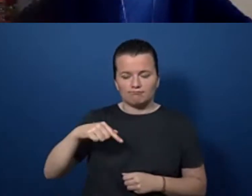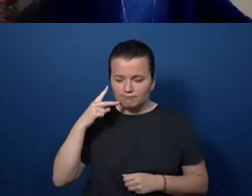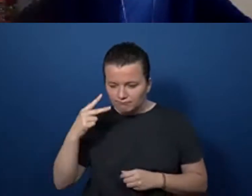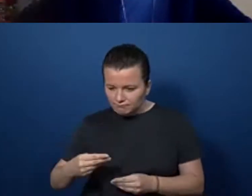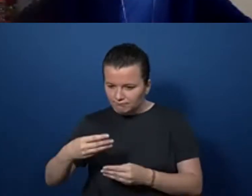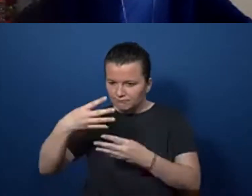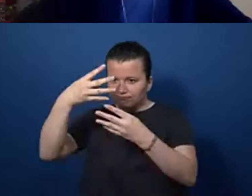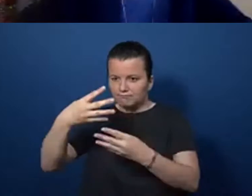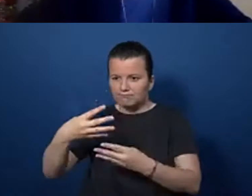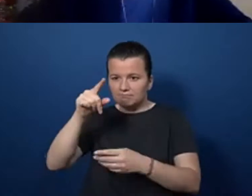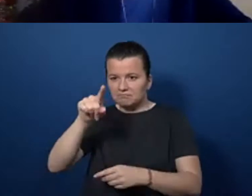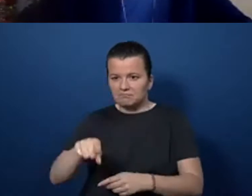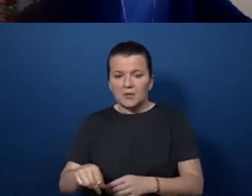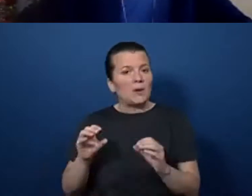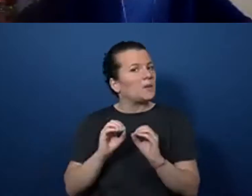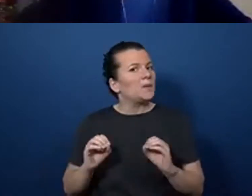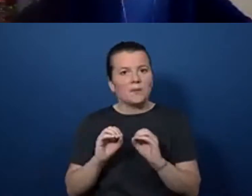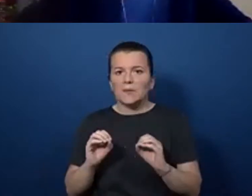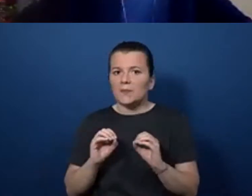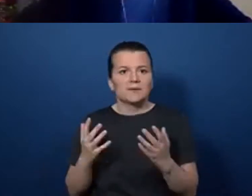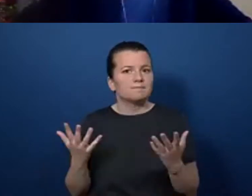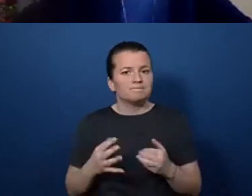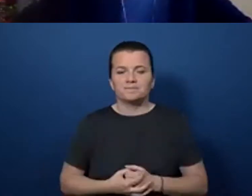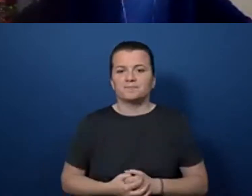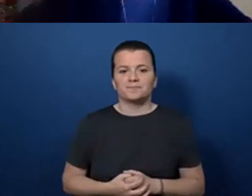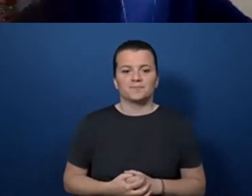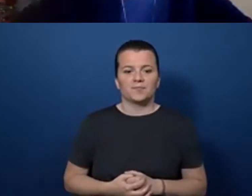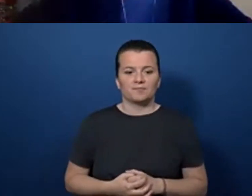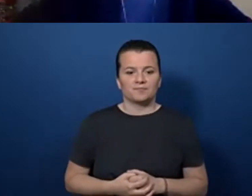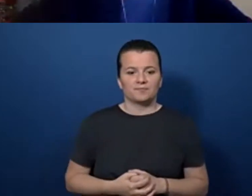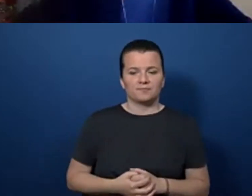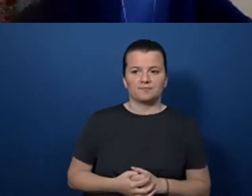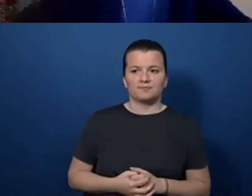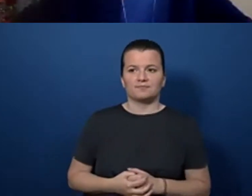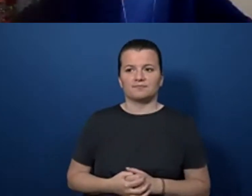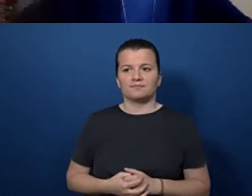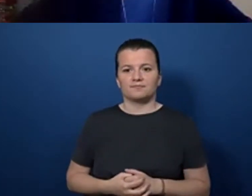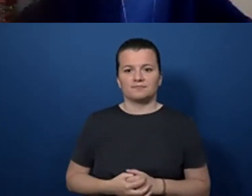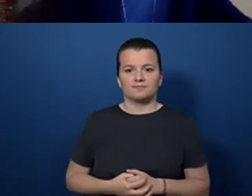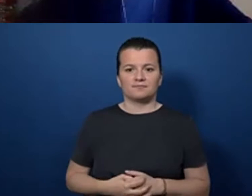Okay, no. So we have basically